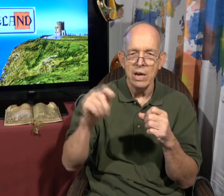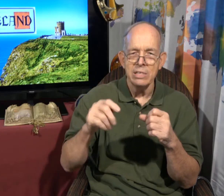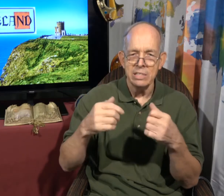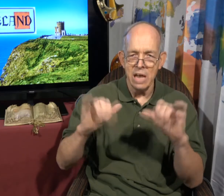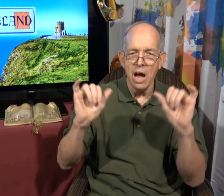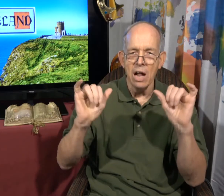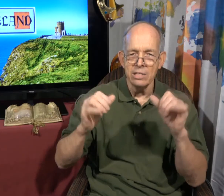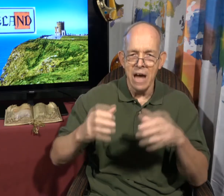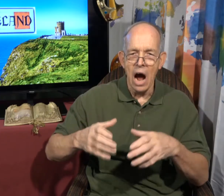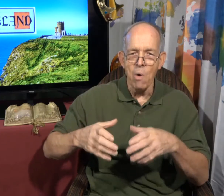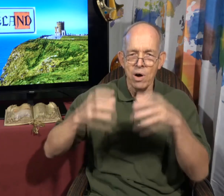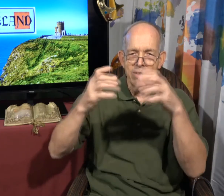Alan